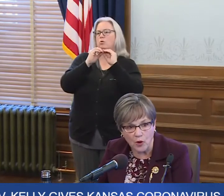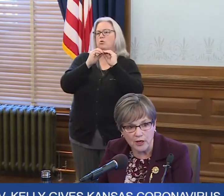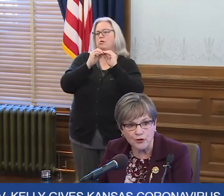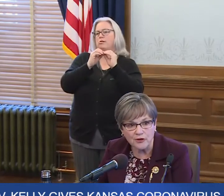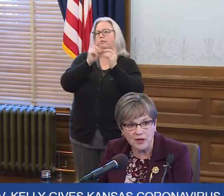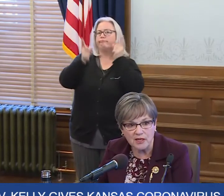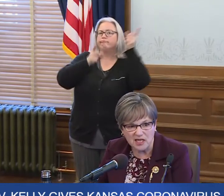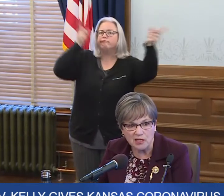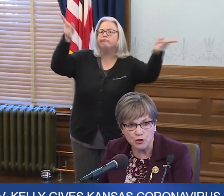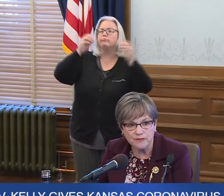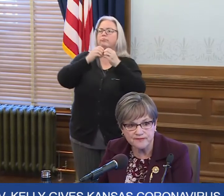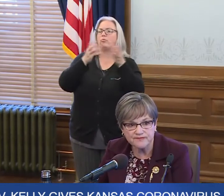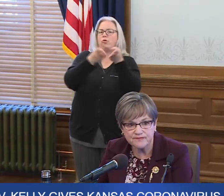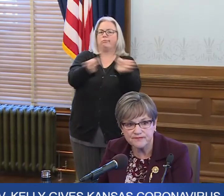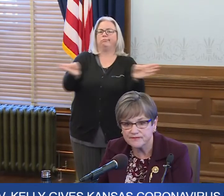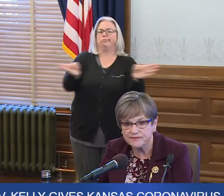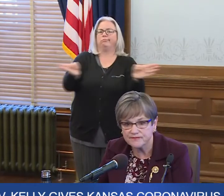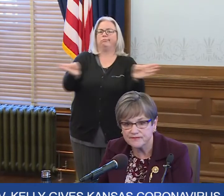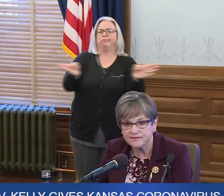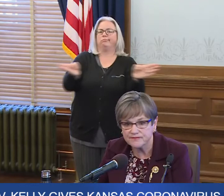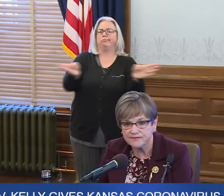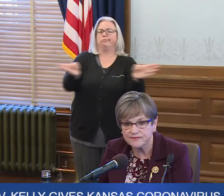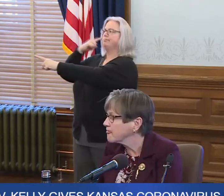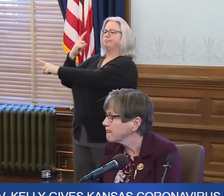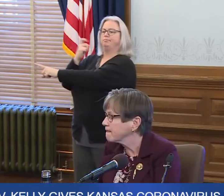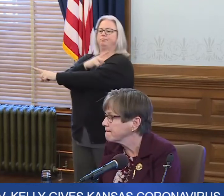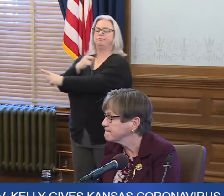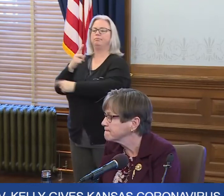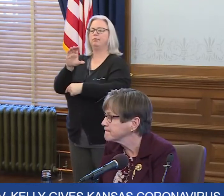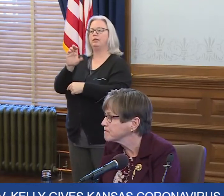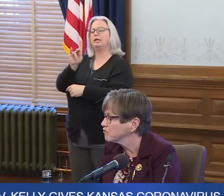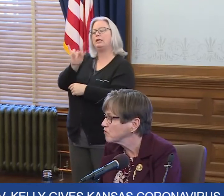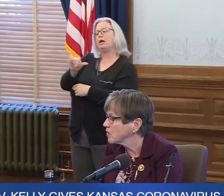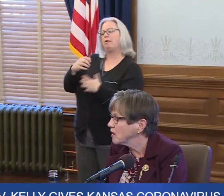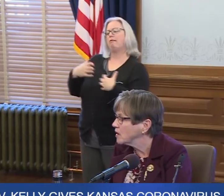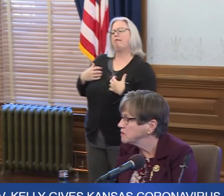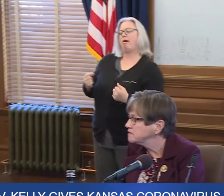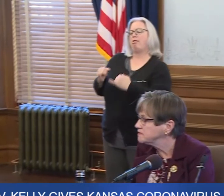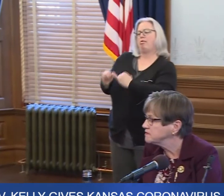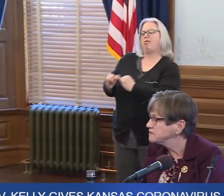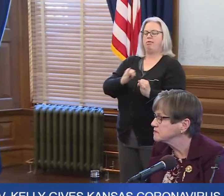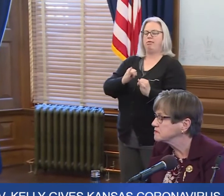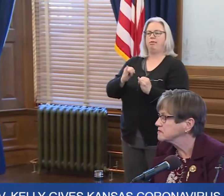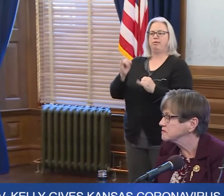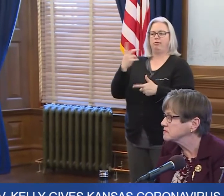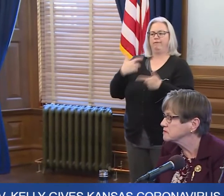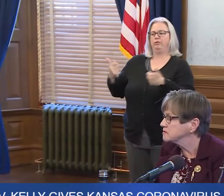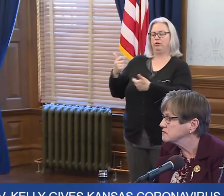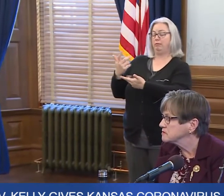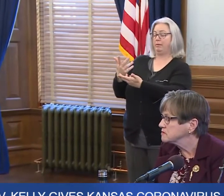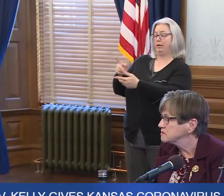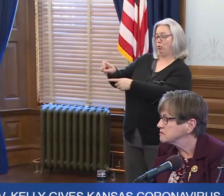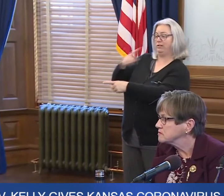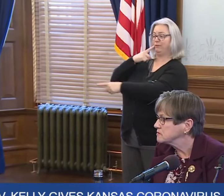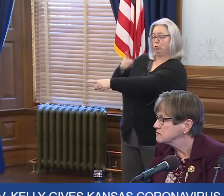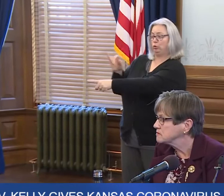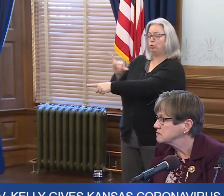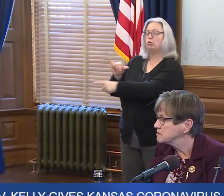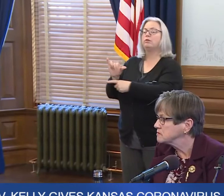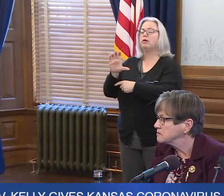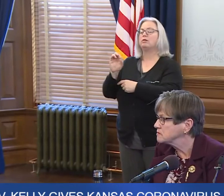farther, wider, and clearer. Governor, what are the county health people telling, maybe Mr. Secretary too, what are the county